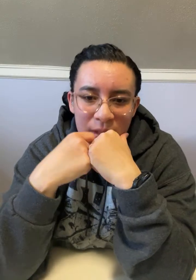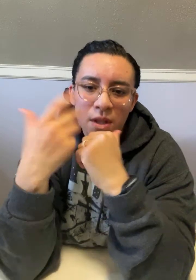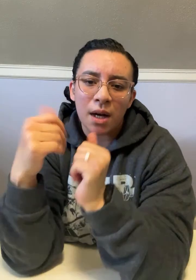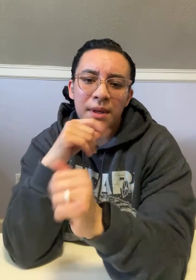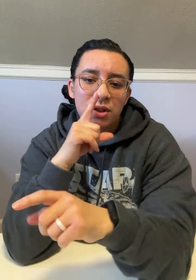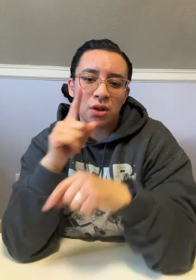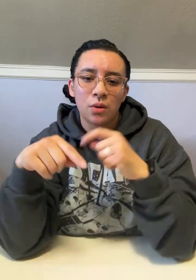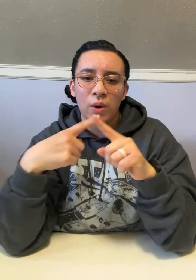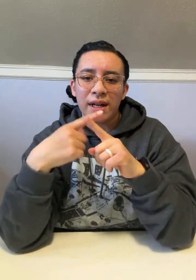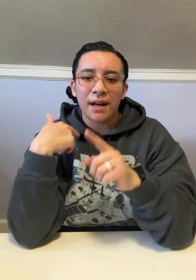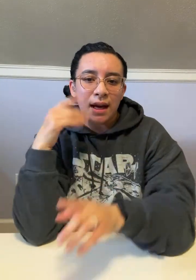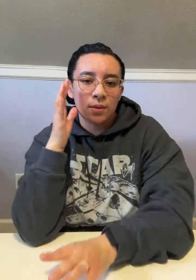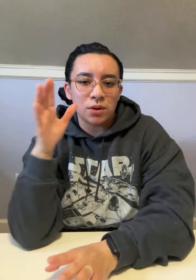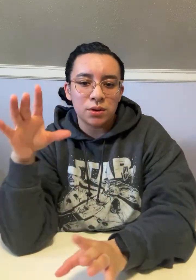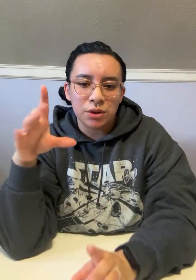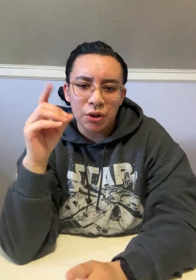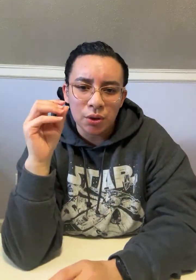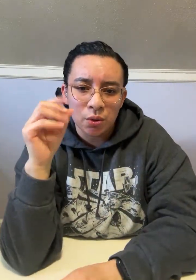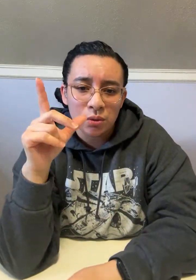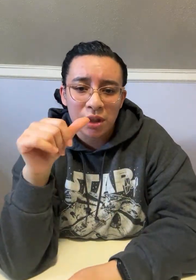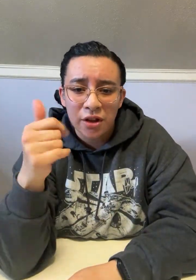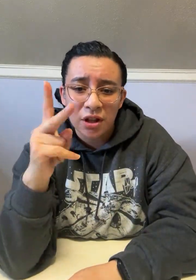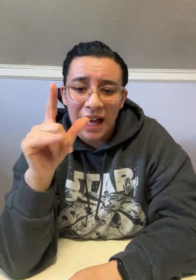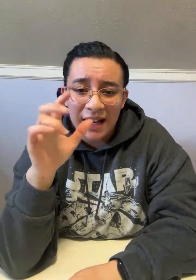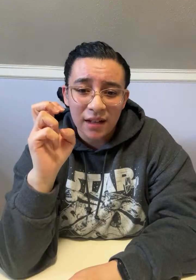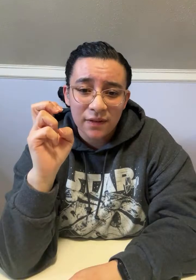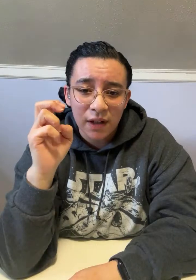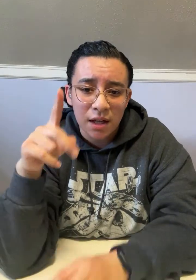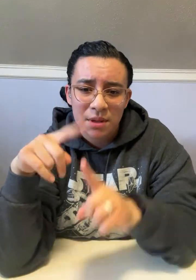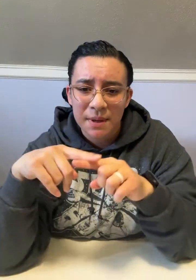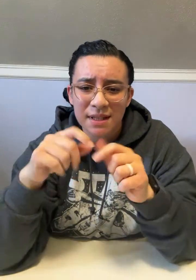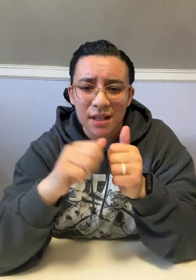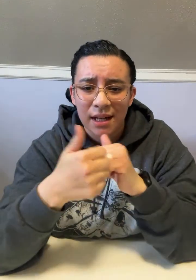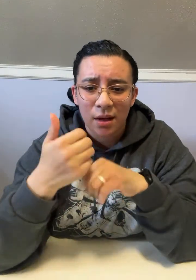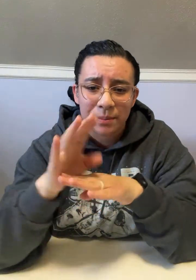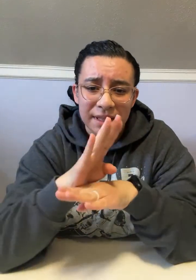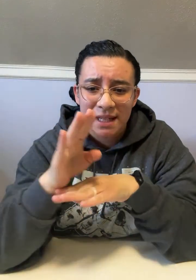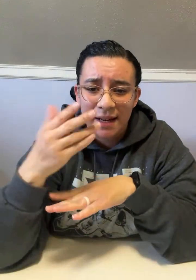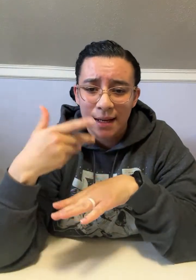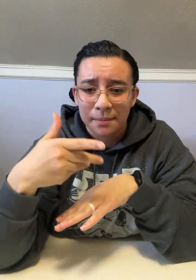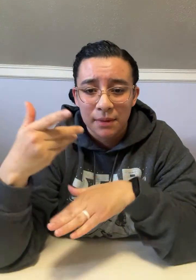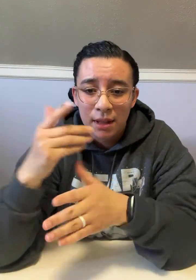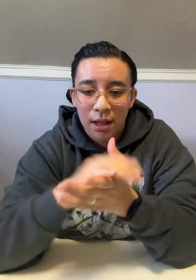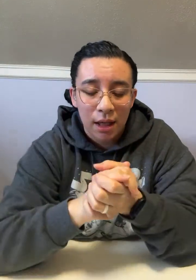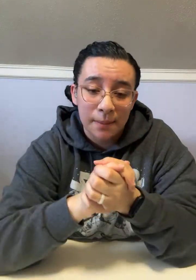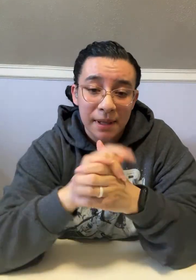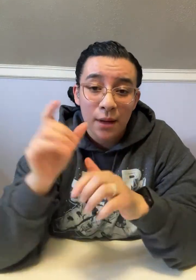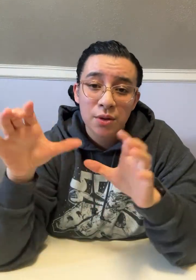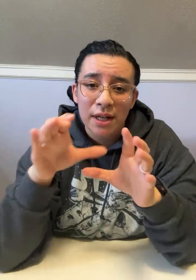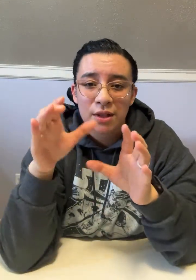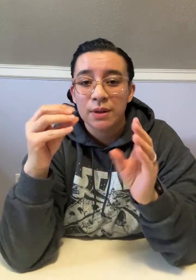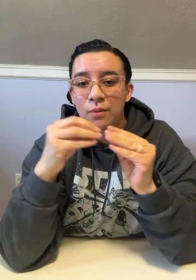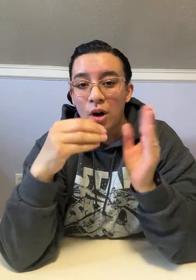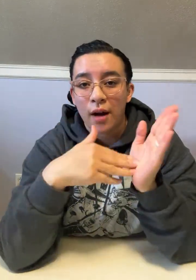So I'm not sure when I will do another live. It depends on how busy I am. But I will try to do it more